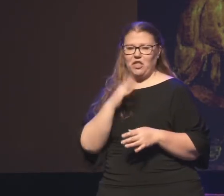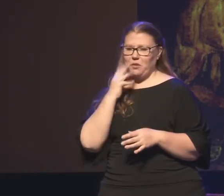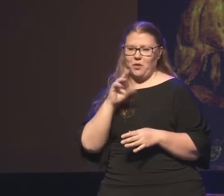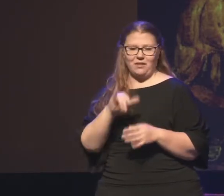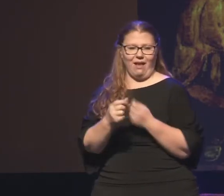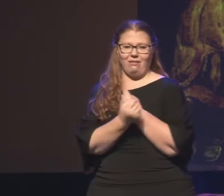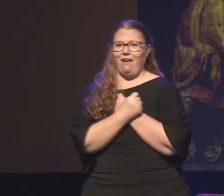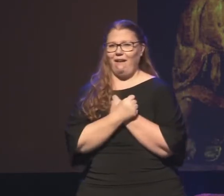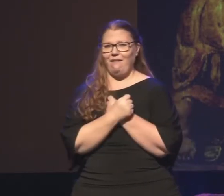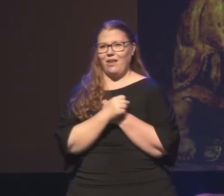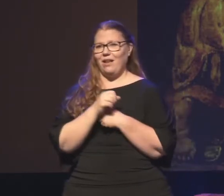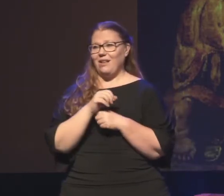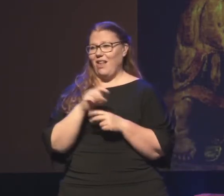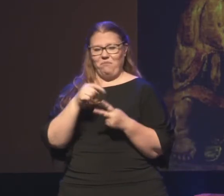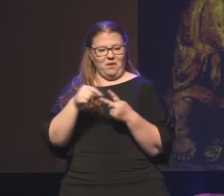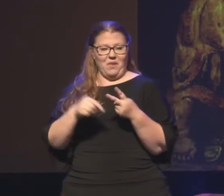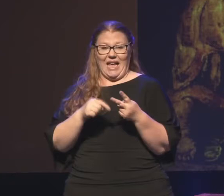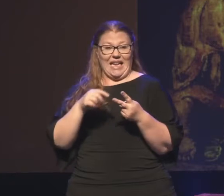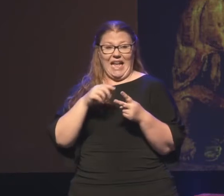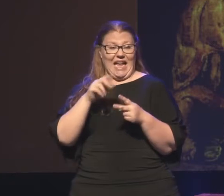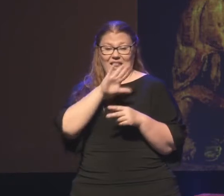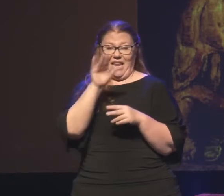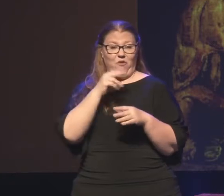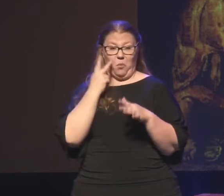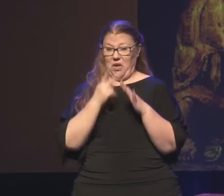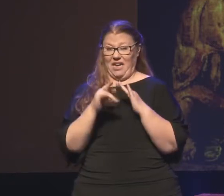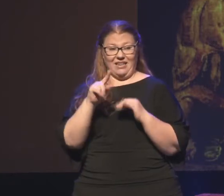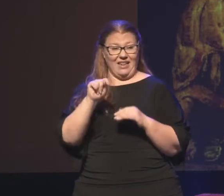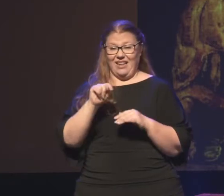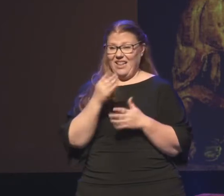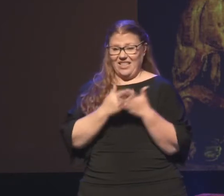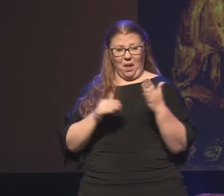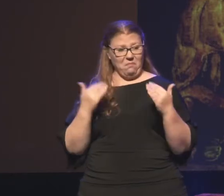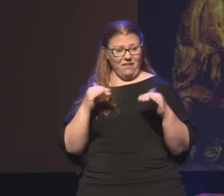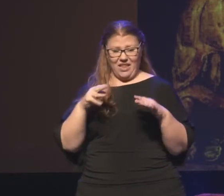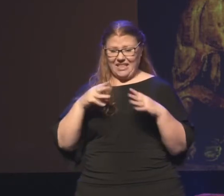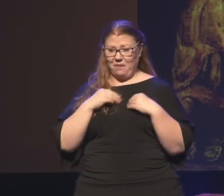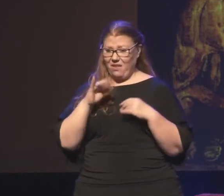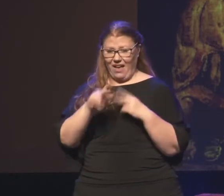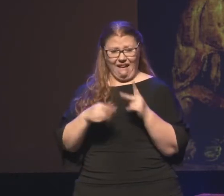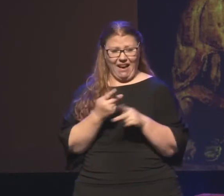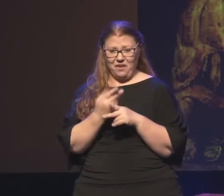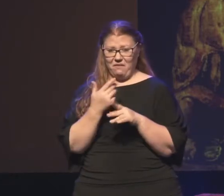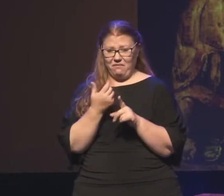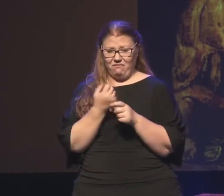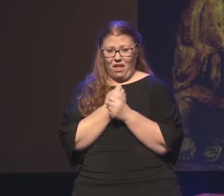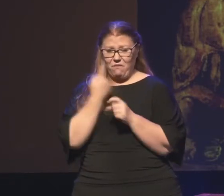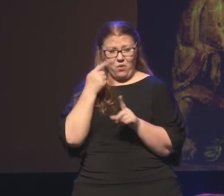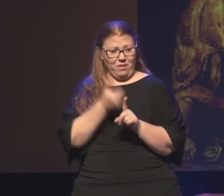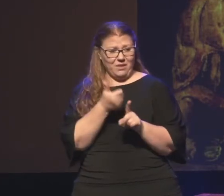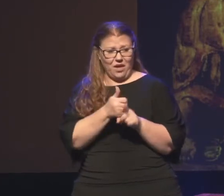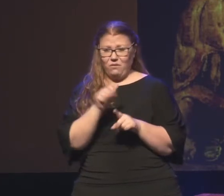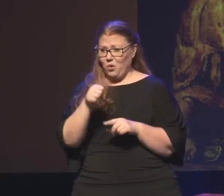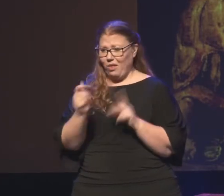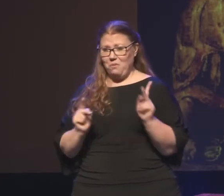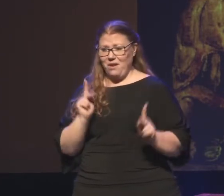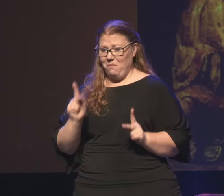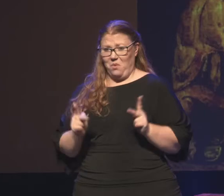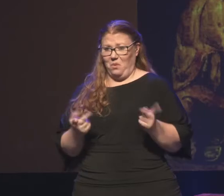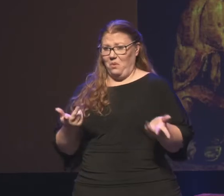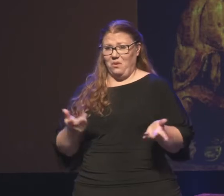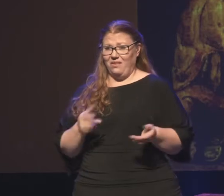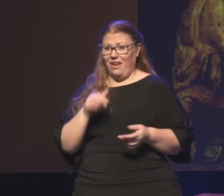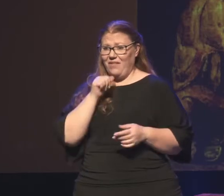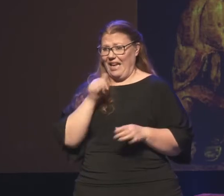of them predicted this kind of love. Neither of them understood at that some level, even accepted this kind of love for themselves or other people.